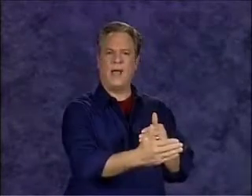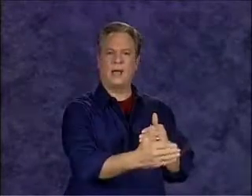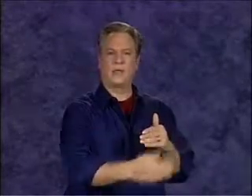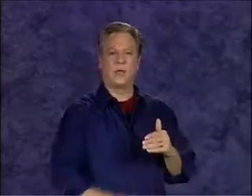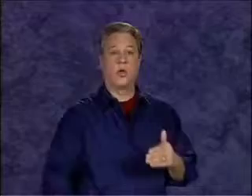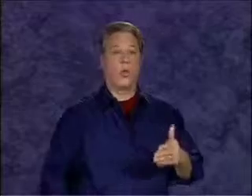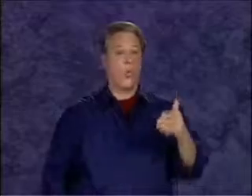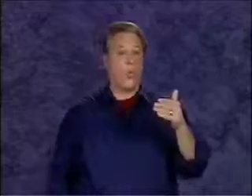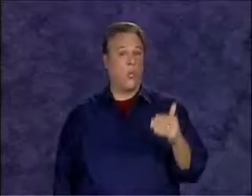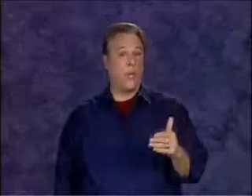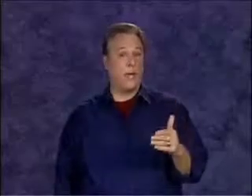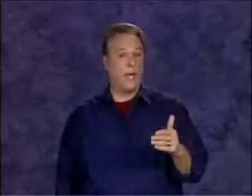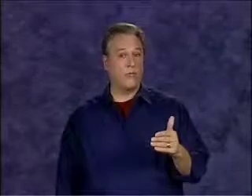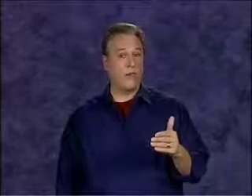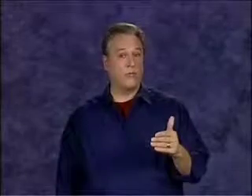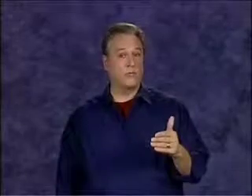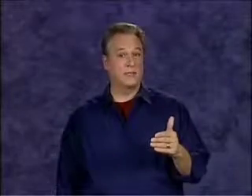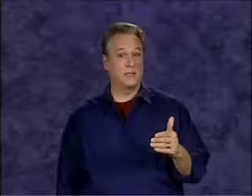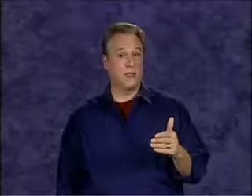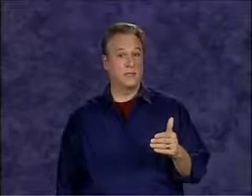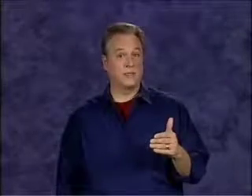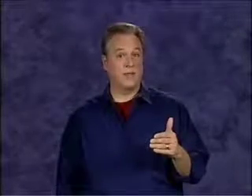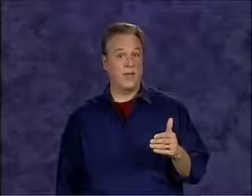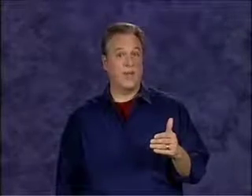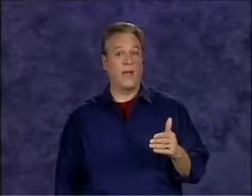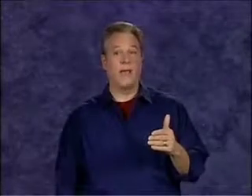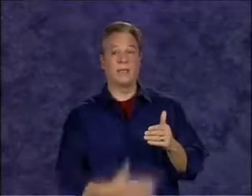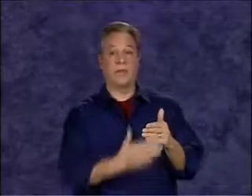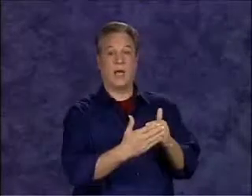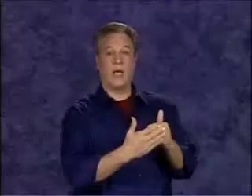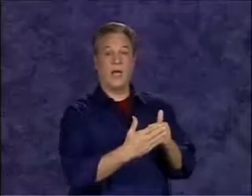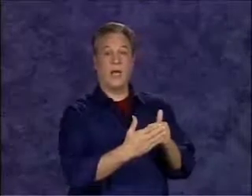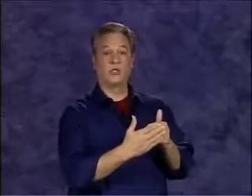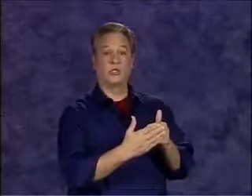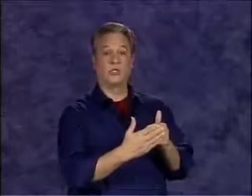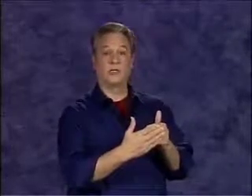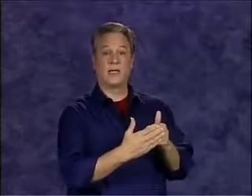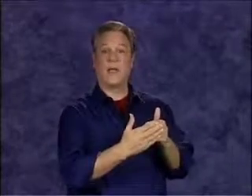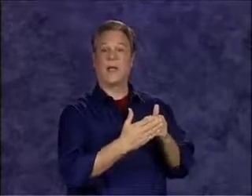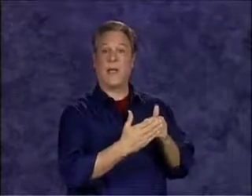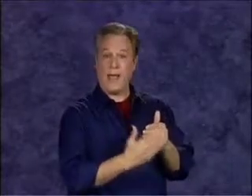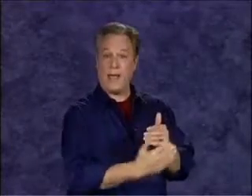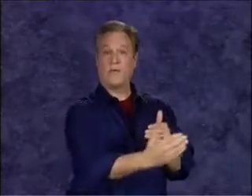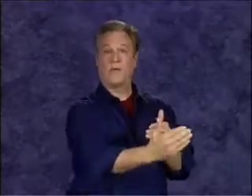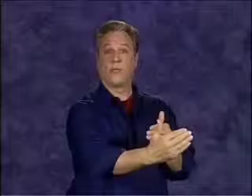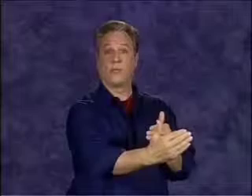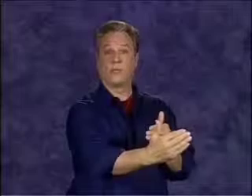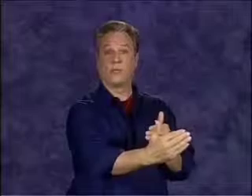that? One hand represents the present time as the other hand shows the time after the present.